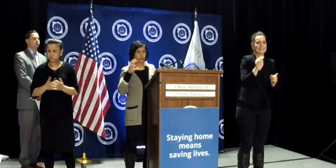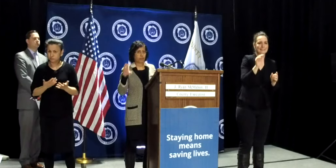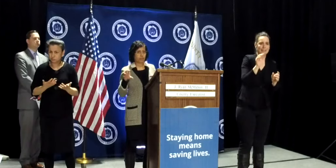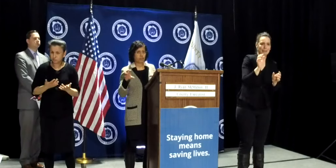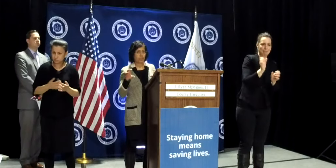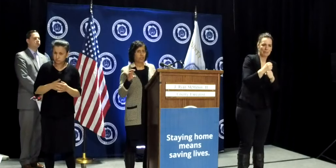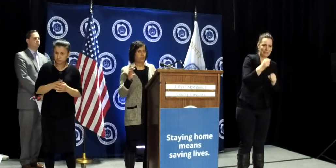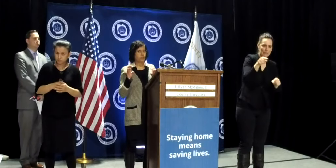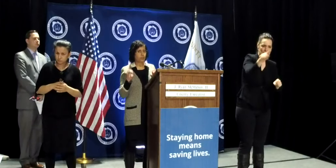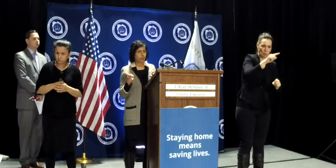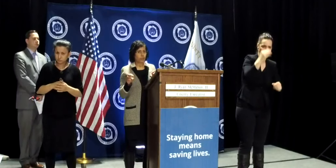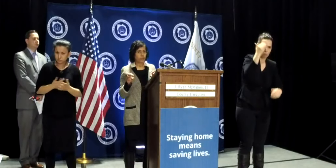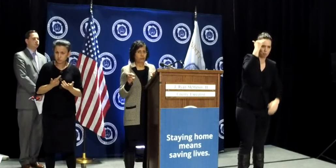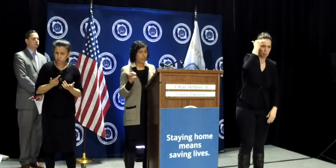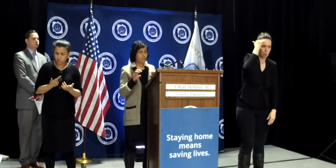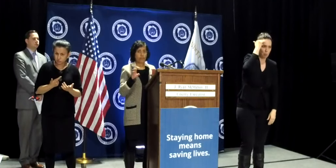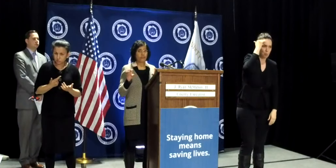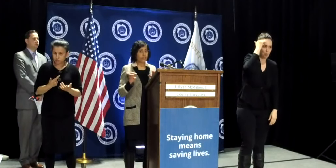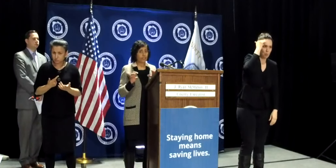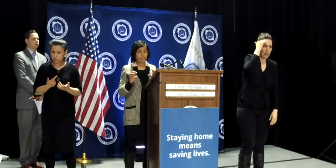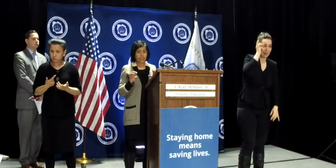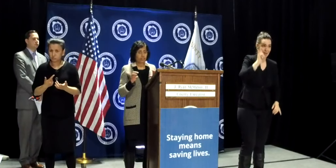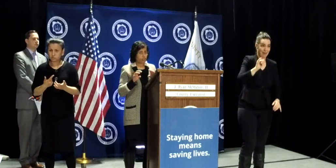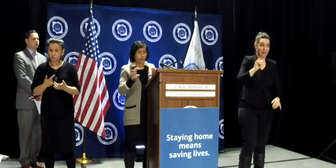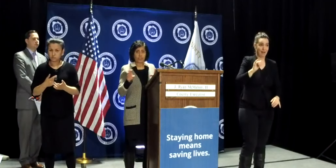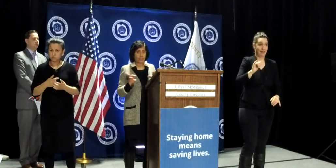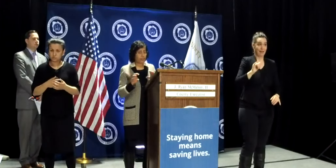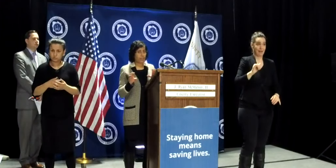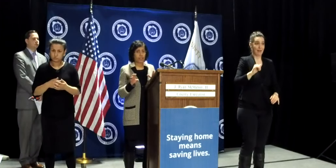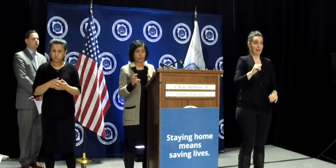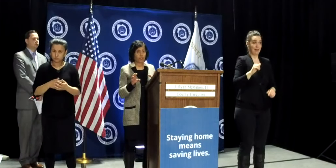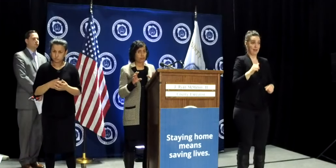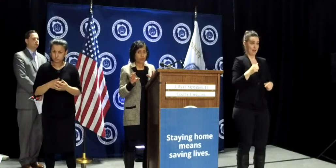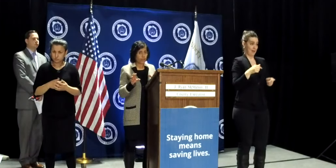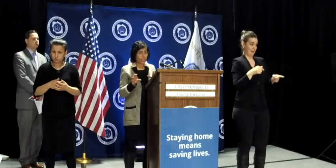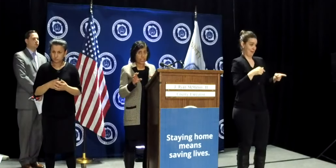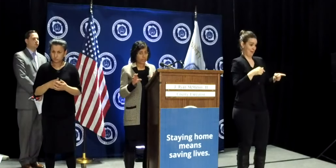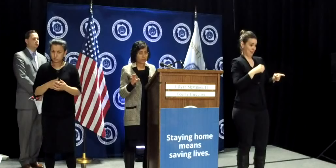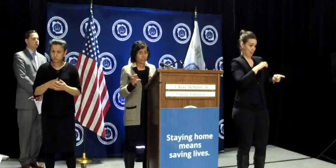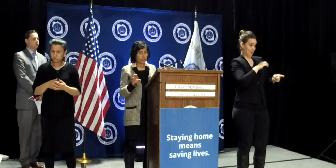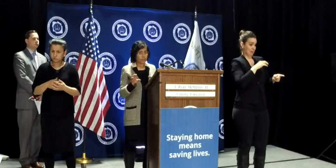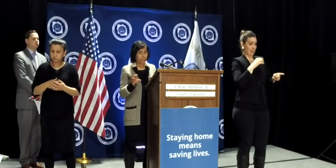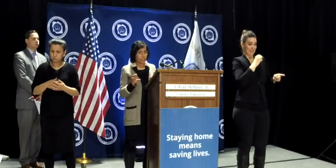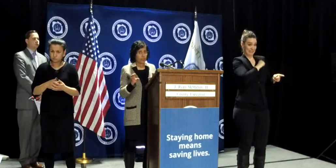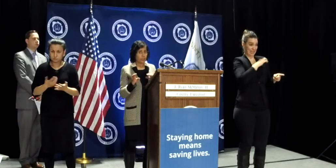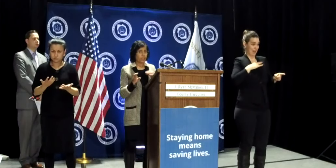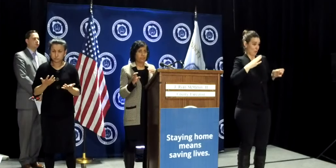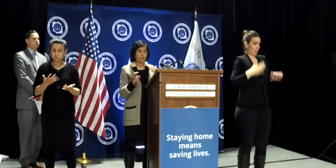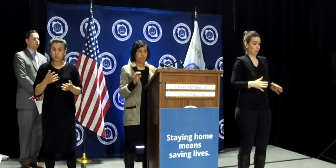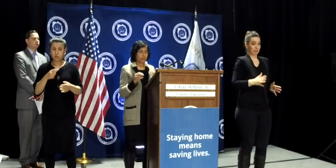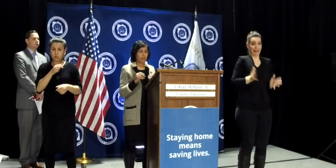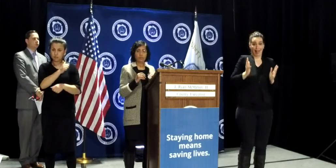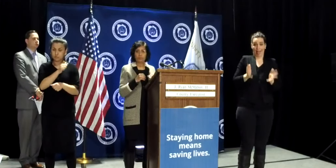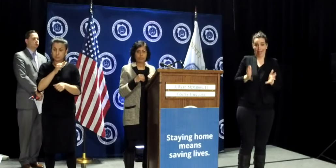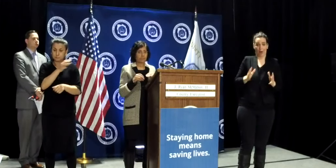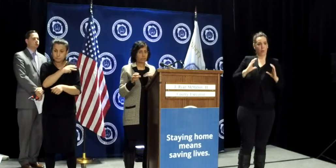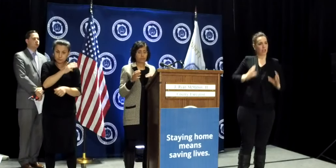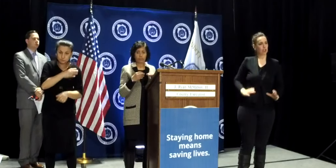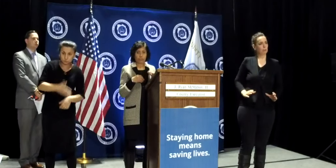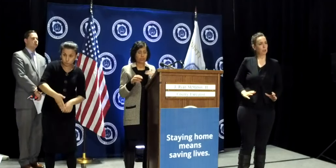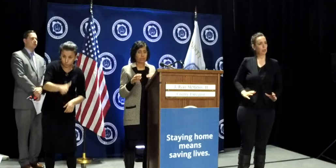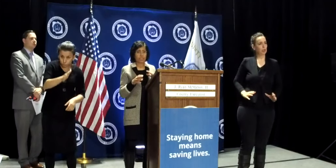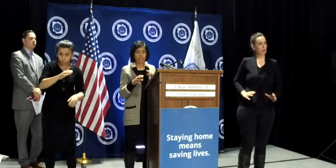to a person who's an employee, we have no way, the store doesn't have any way of knowing a lot of times. Even they sometimes look through